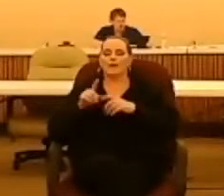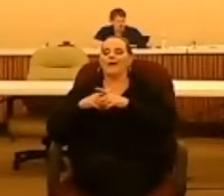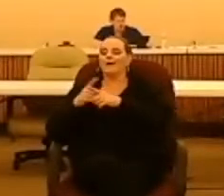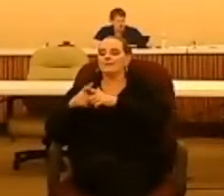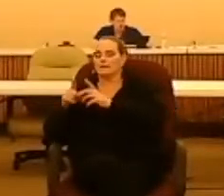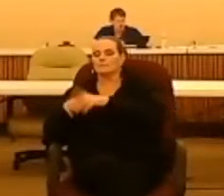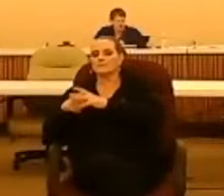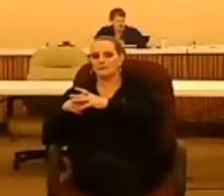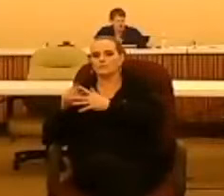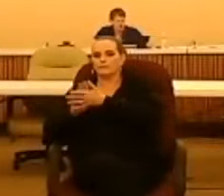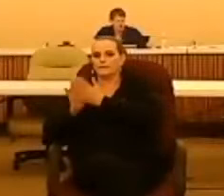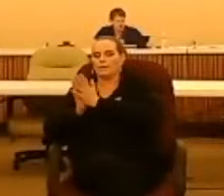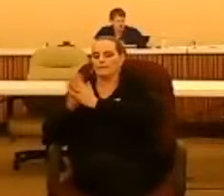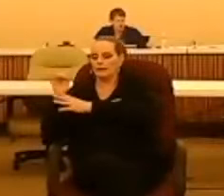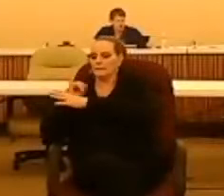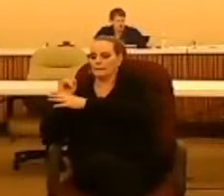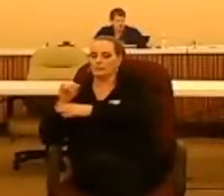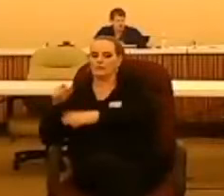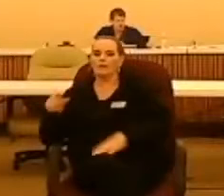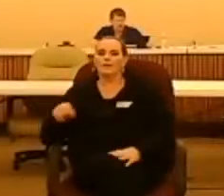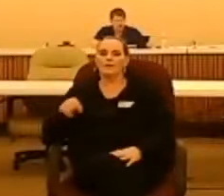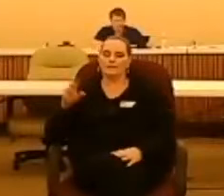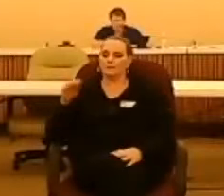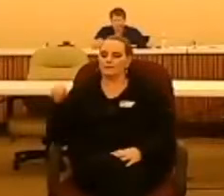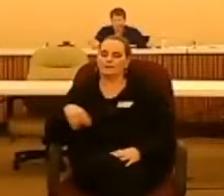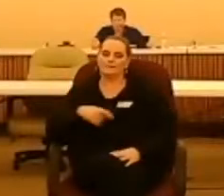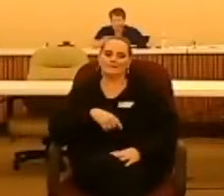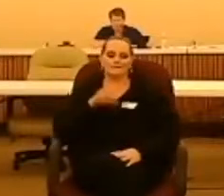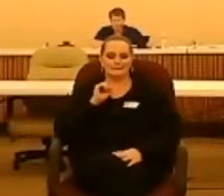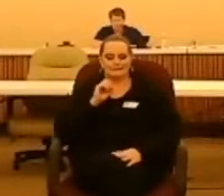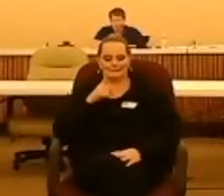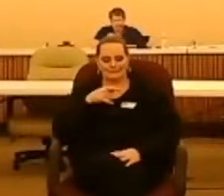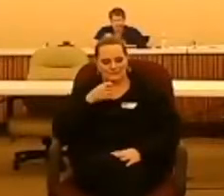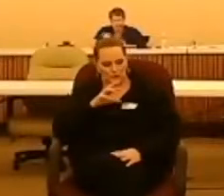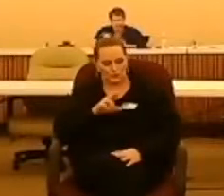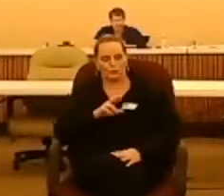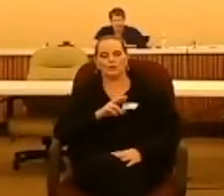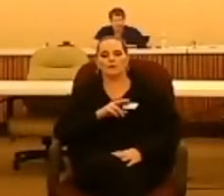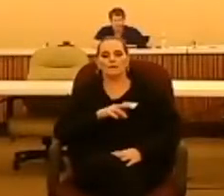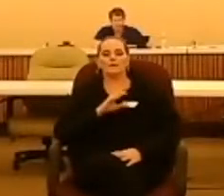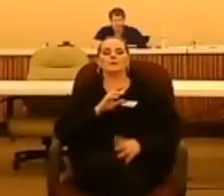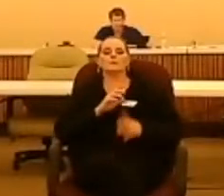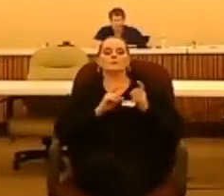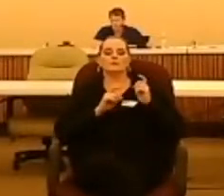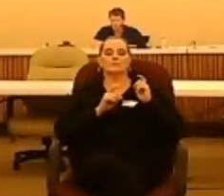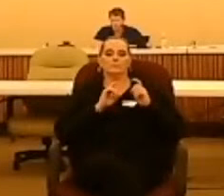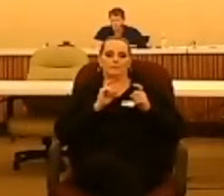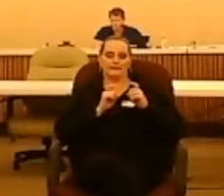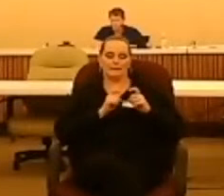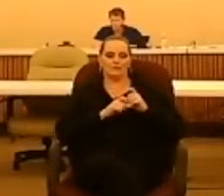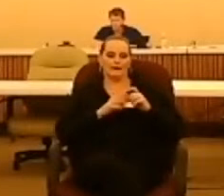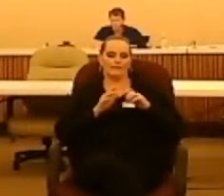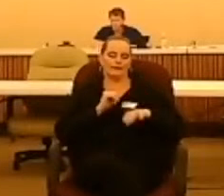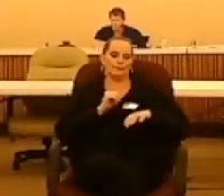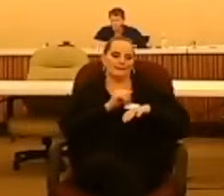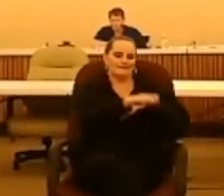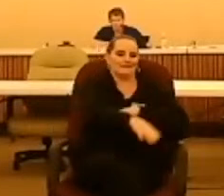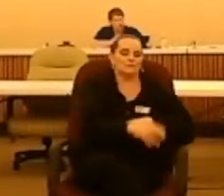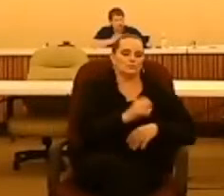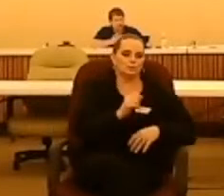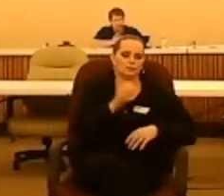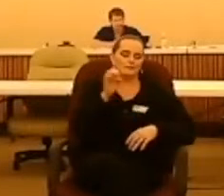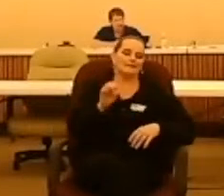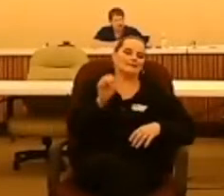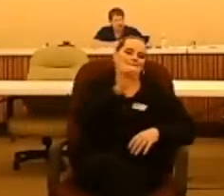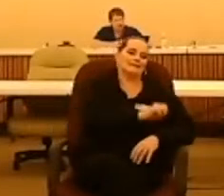It goes into the percentages. This is seeker mitigation, since everything is exiting onto East River Road. It's